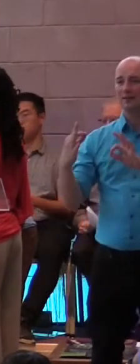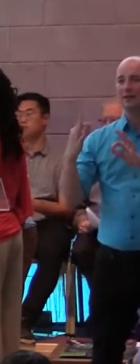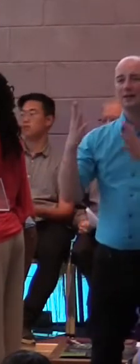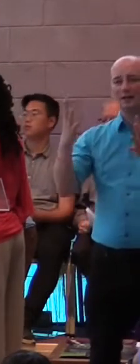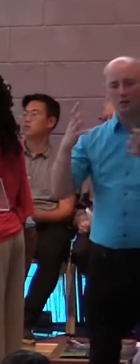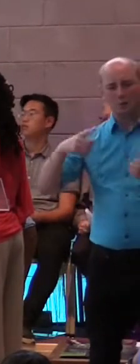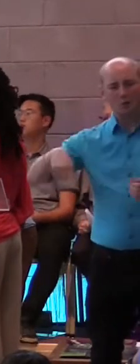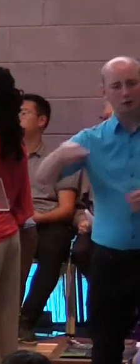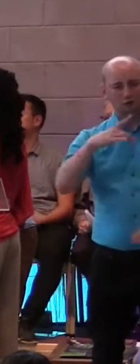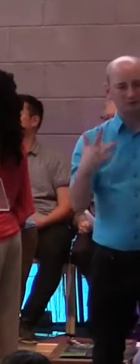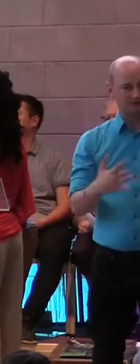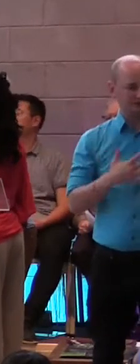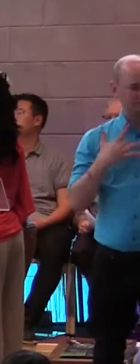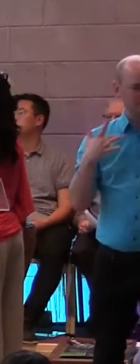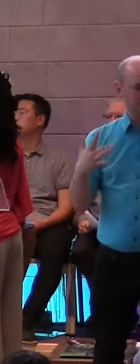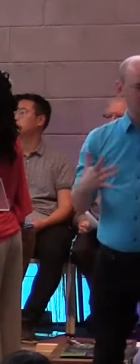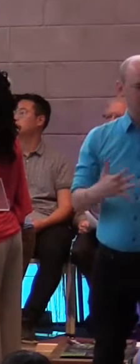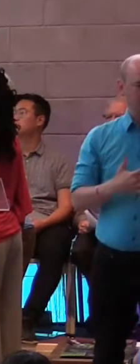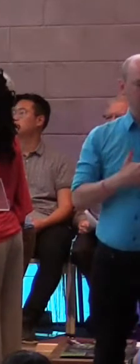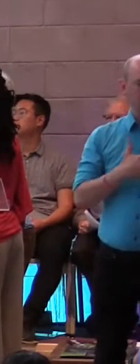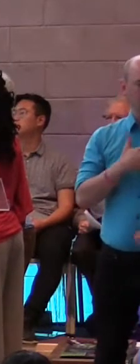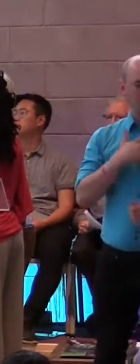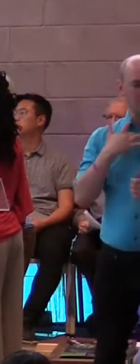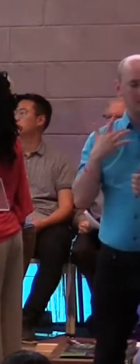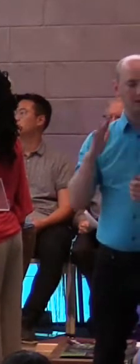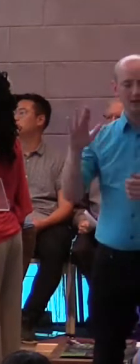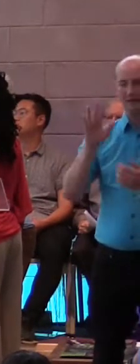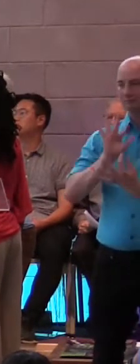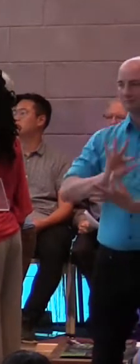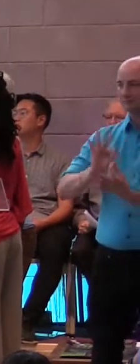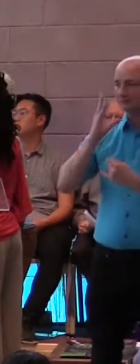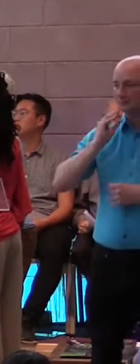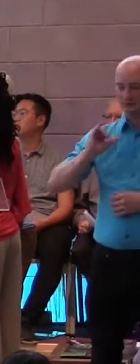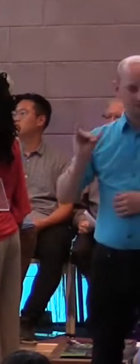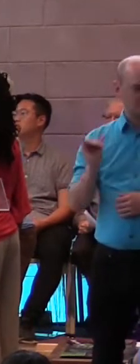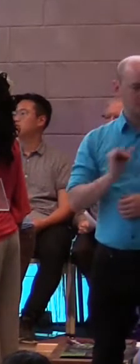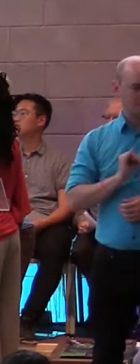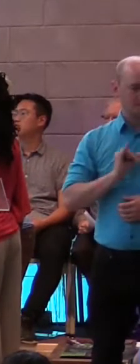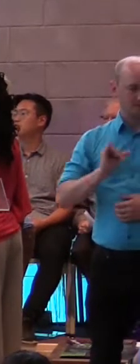only good. So you can